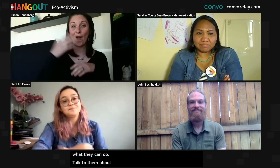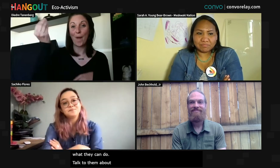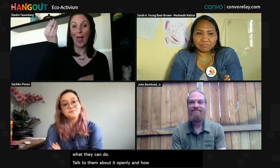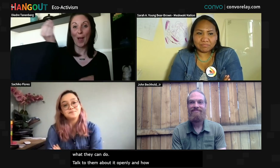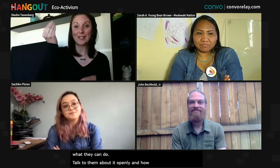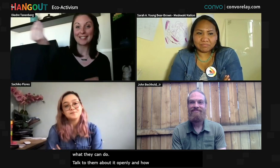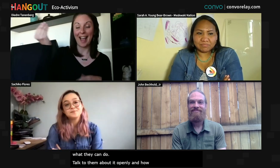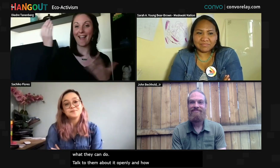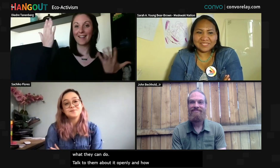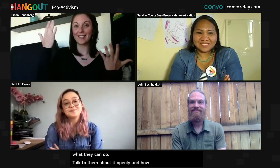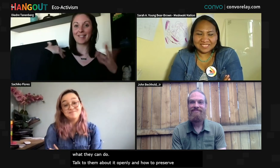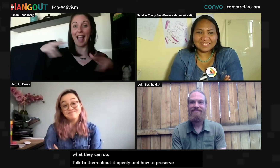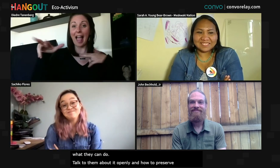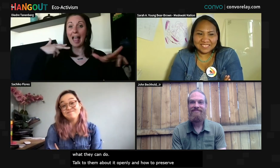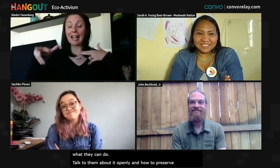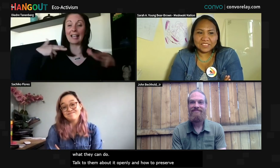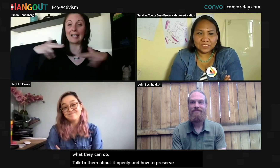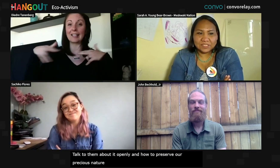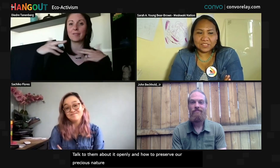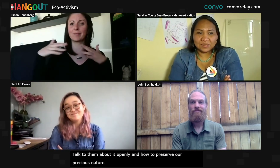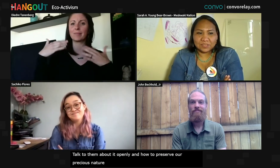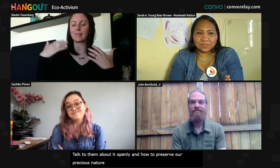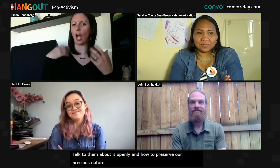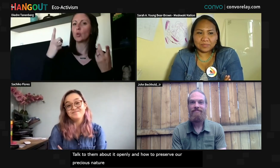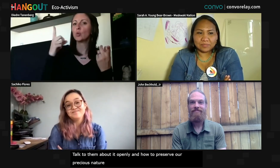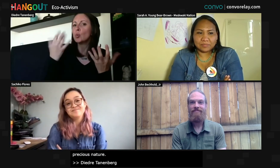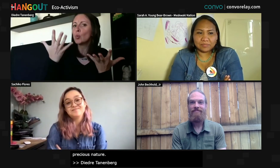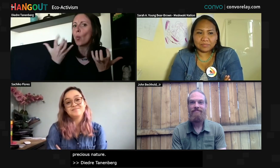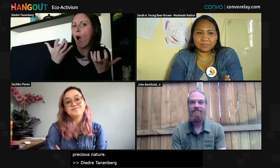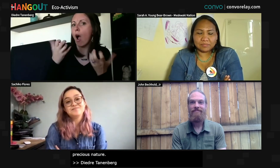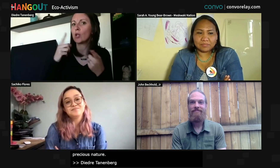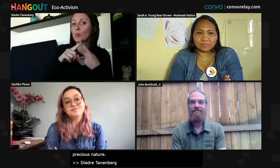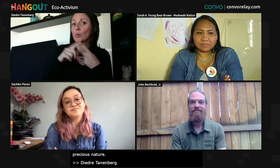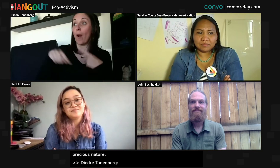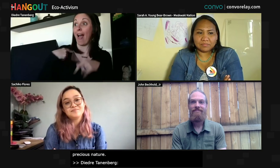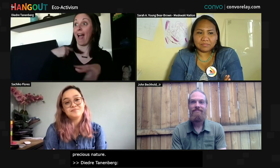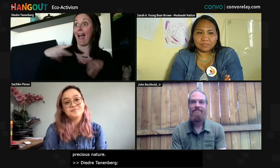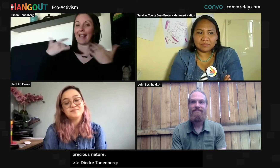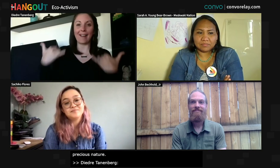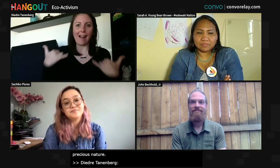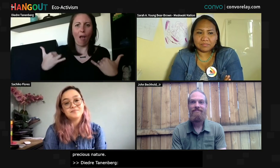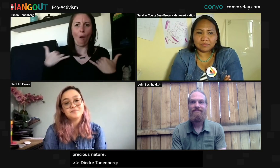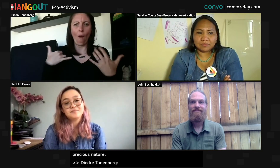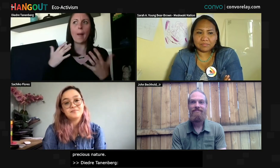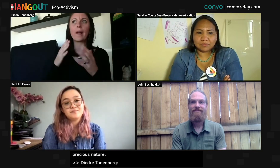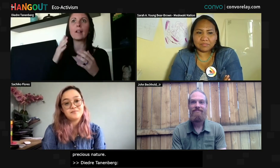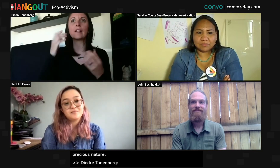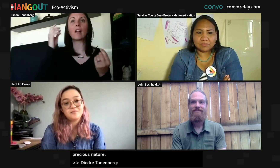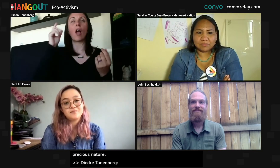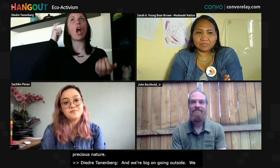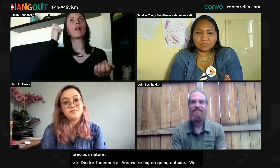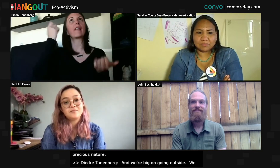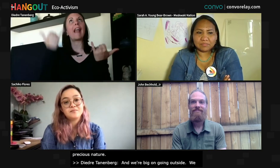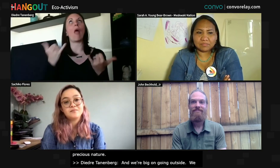nature. Yeah, we're big on going outside. We go hiking. And I do want to, whenever I hike now,